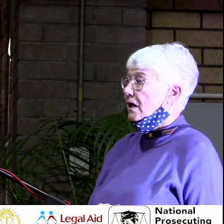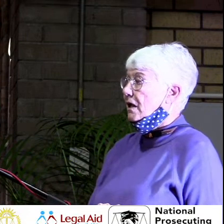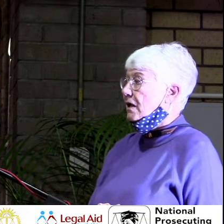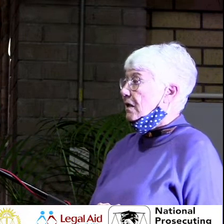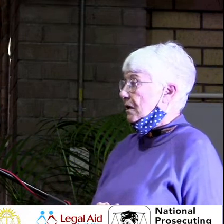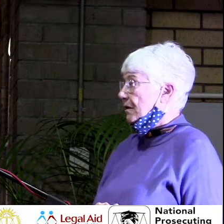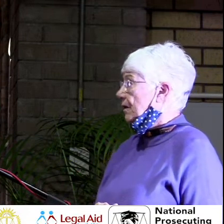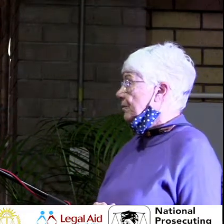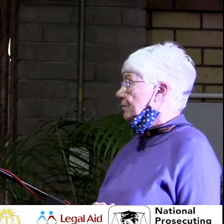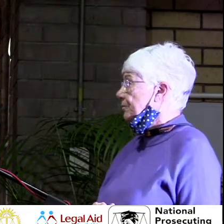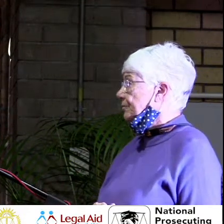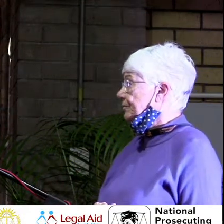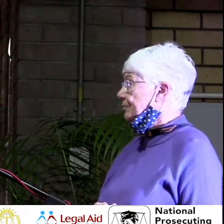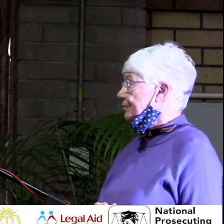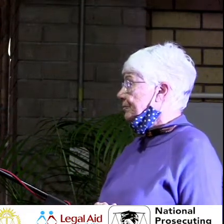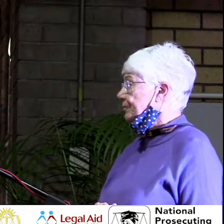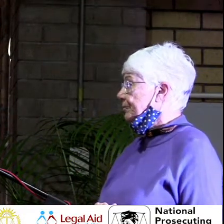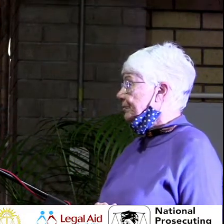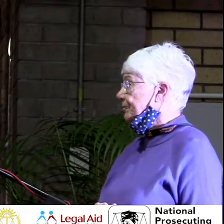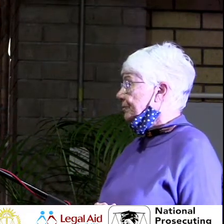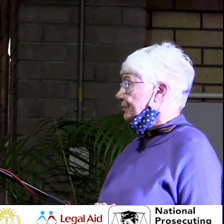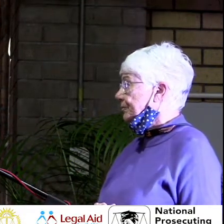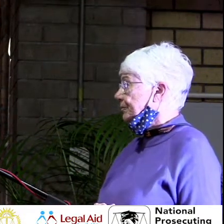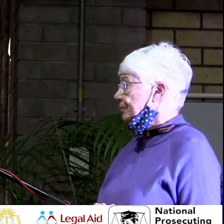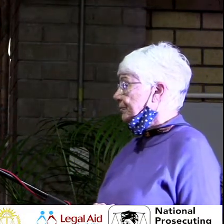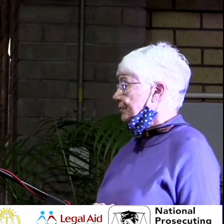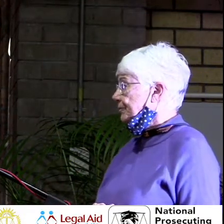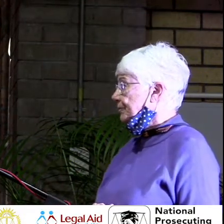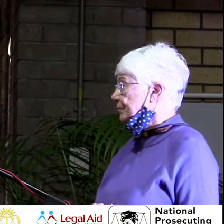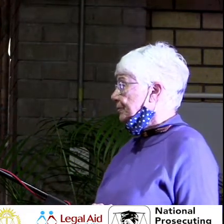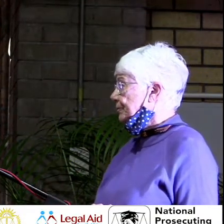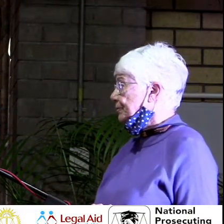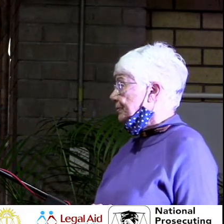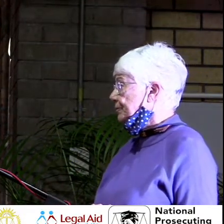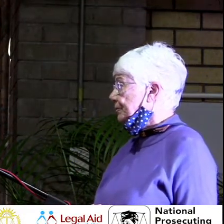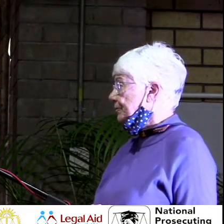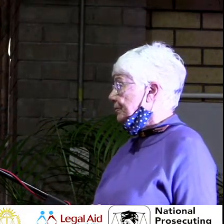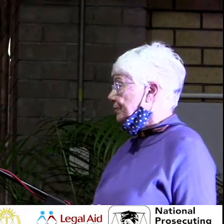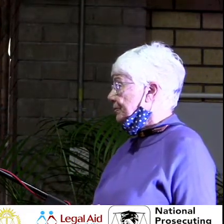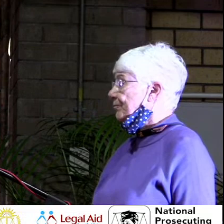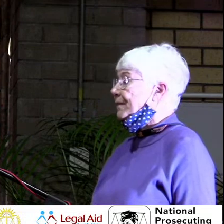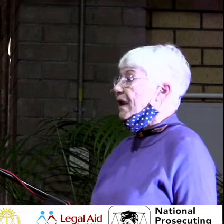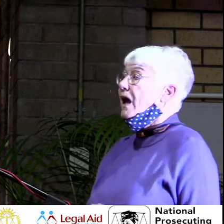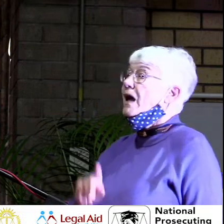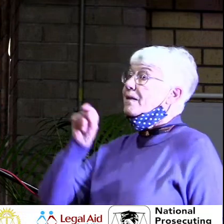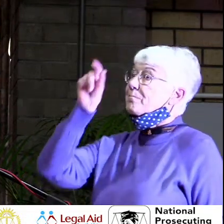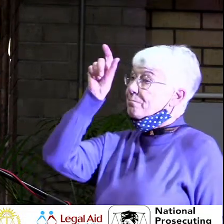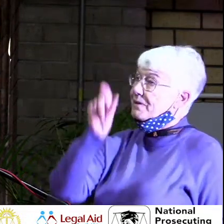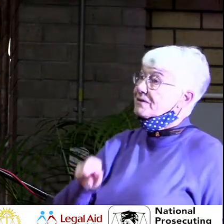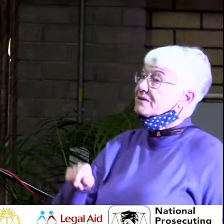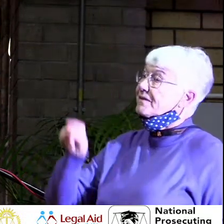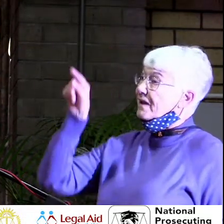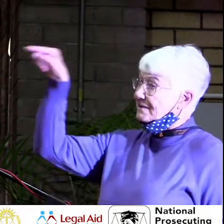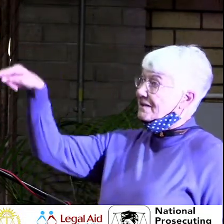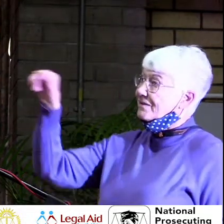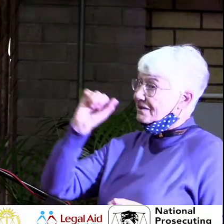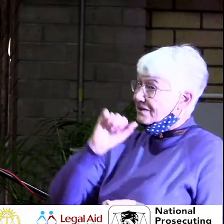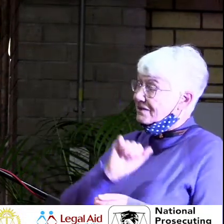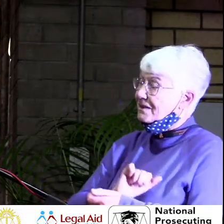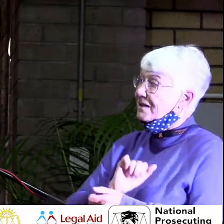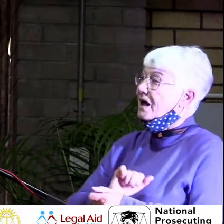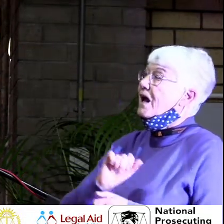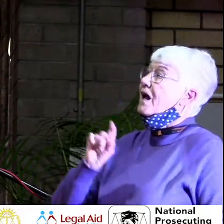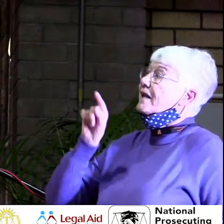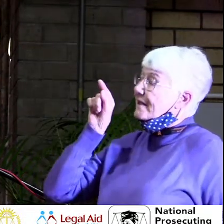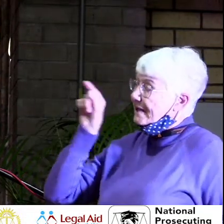serious cases, it's the accused who's got to explain why he should get bail. But each